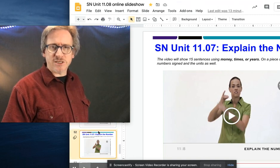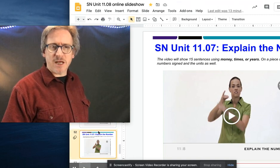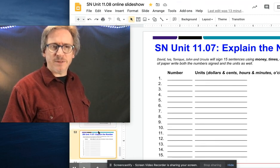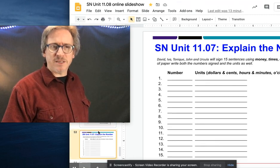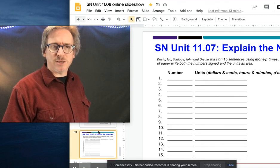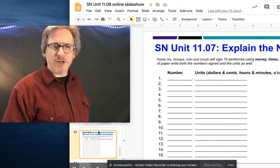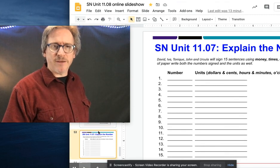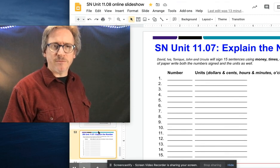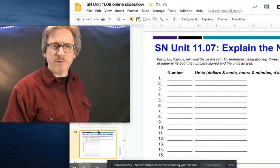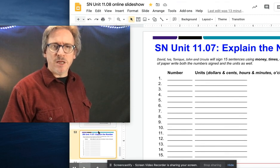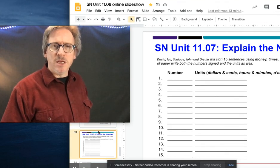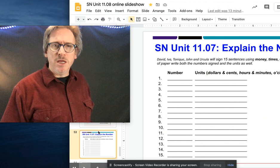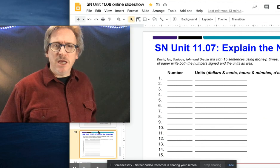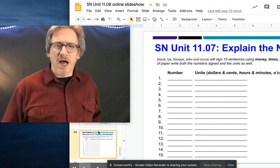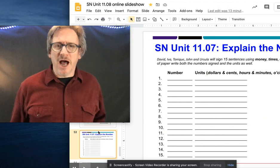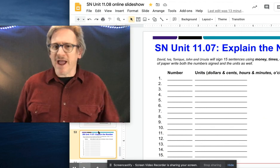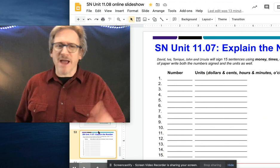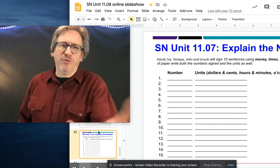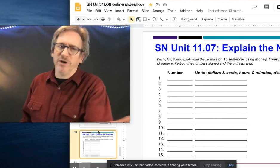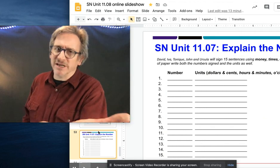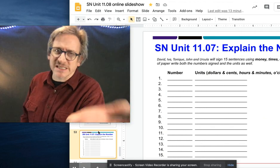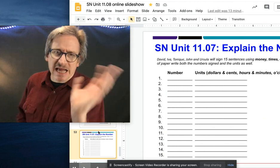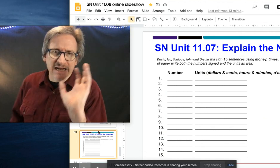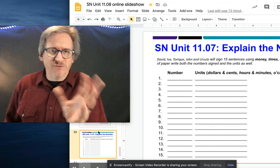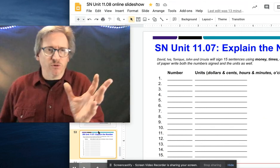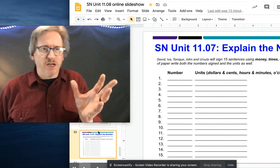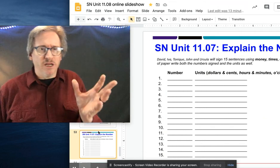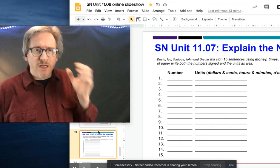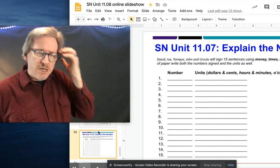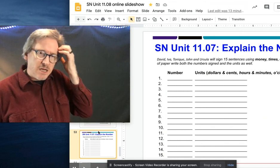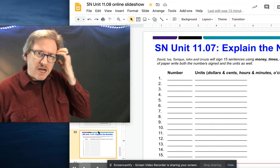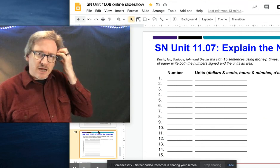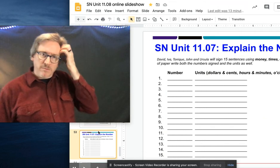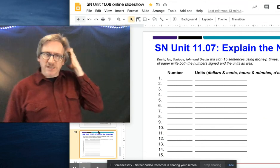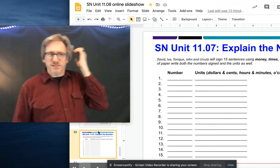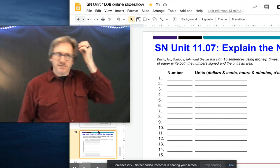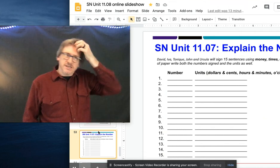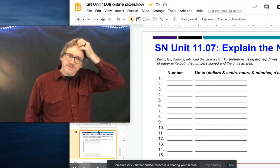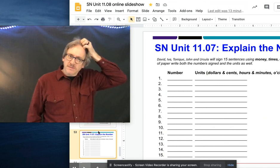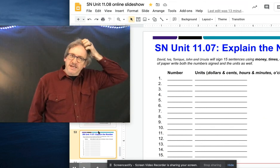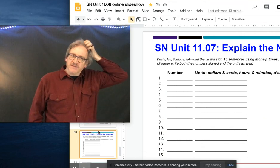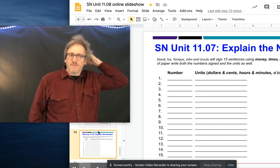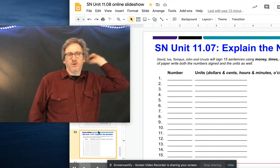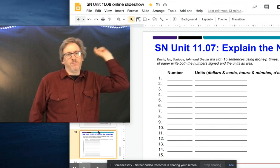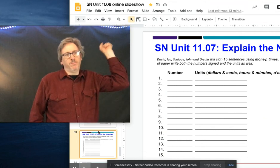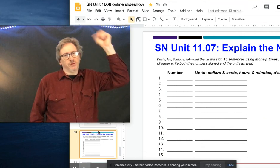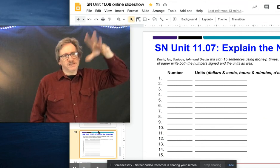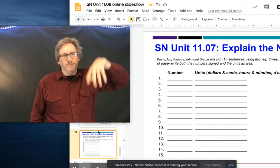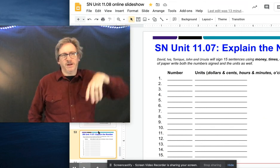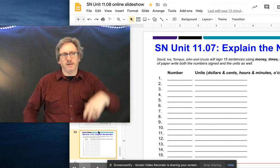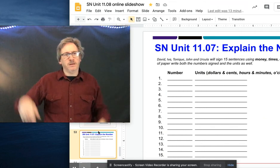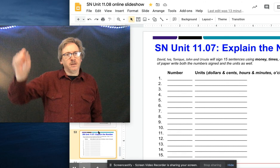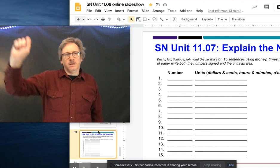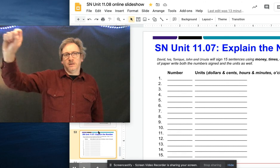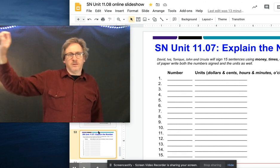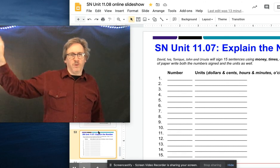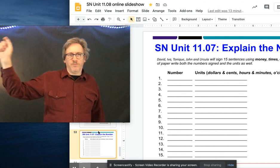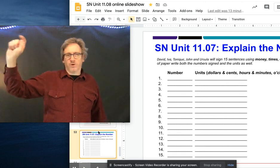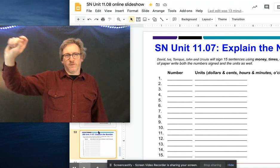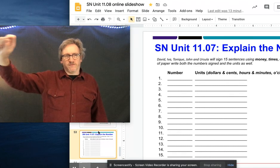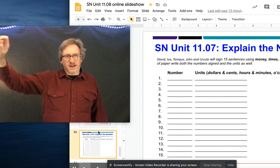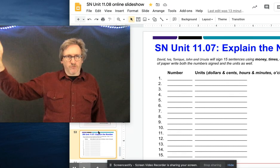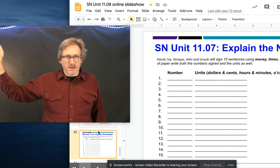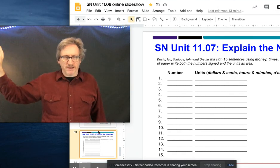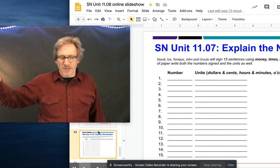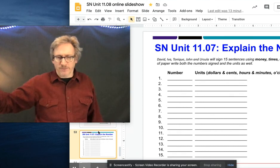So I just copied this. Okay. I put in a slide for it because sometimes, like if I put this up on the